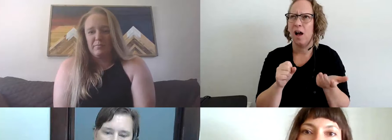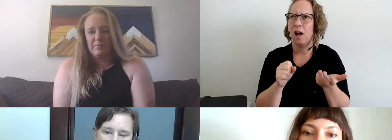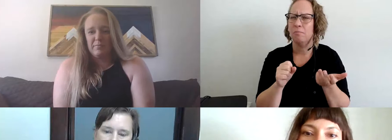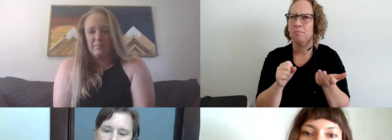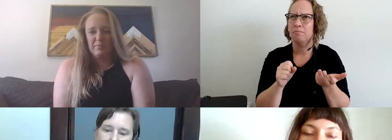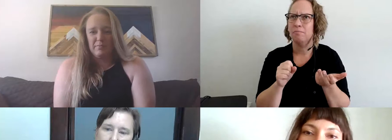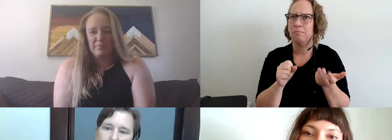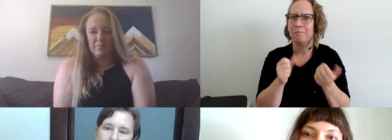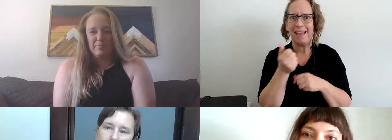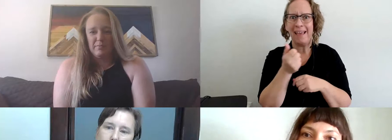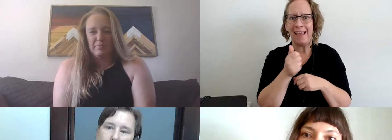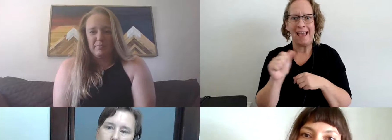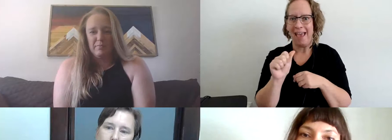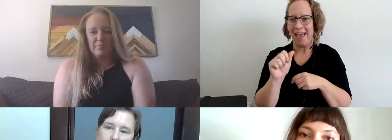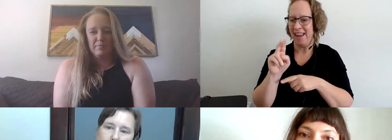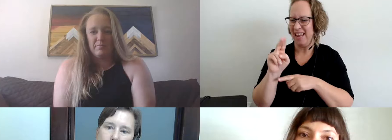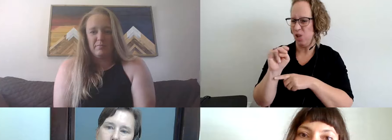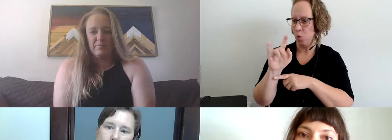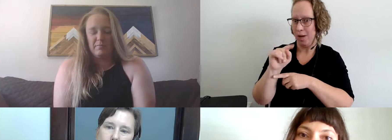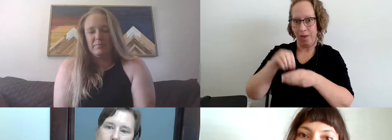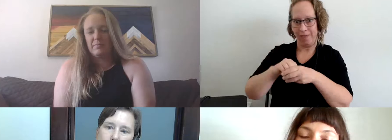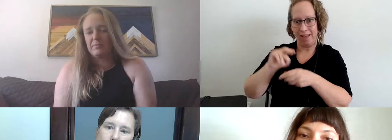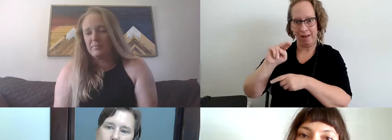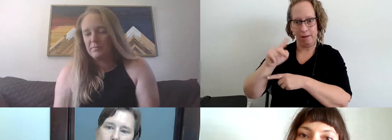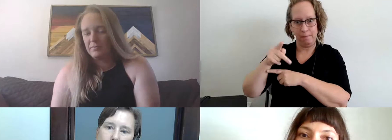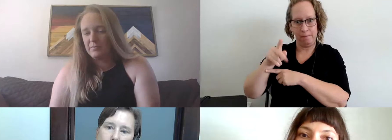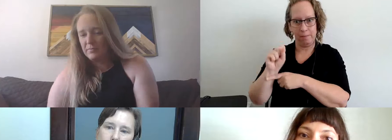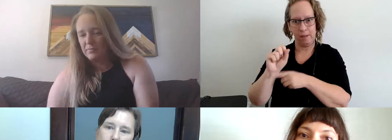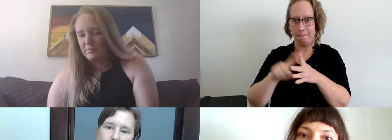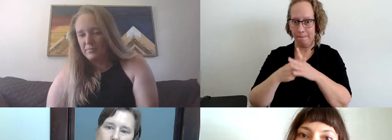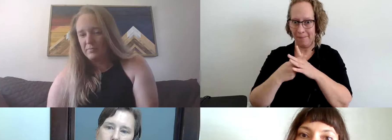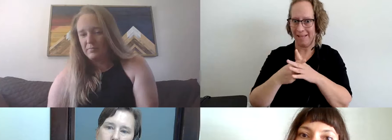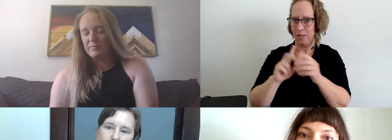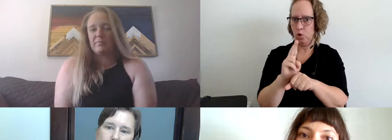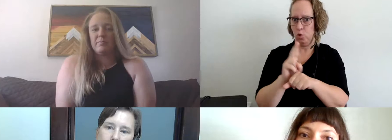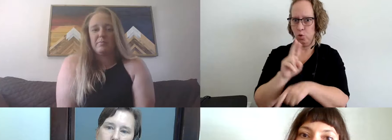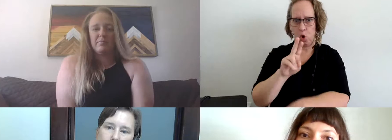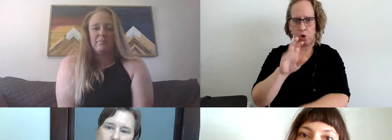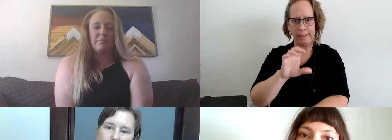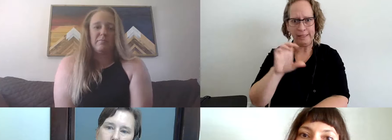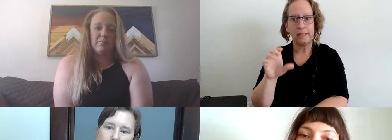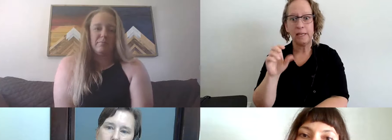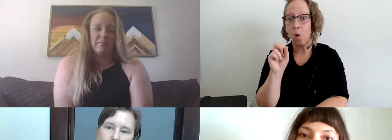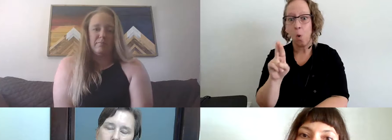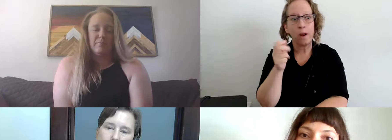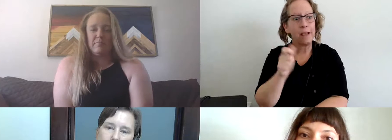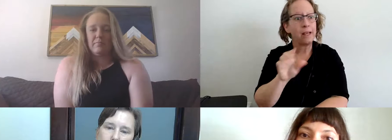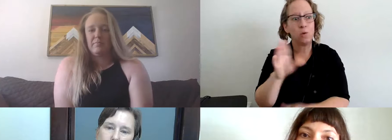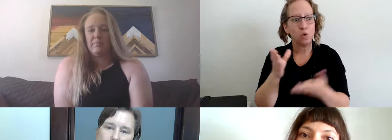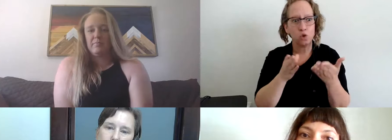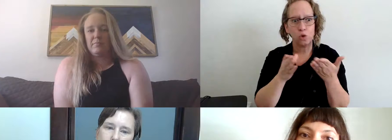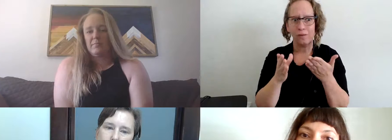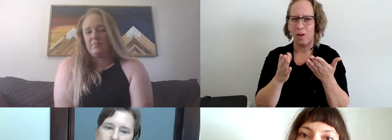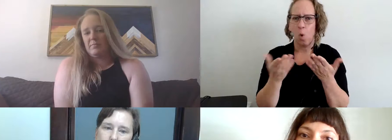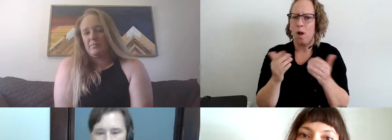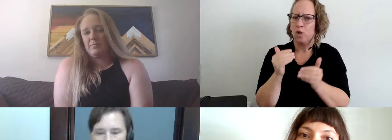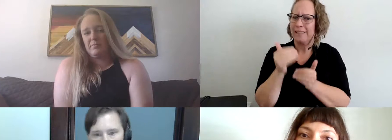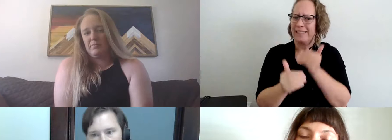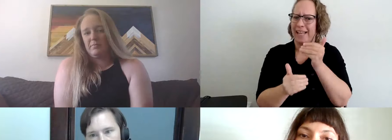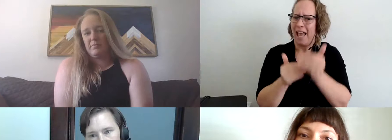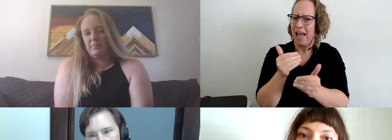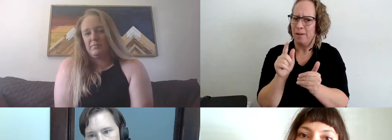any unit of the National Park Service begin to use RCC or any of your services? What are the steps that